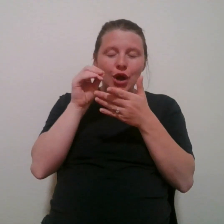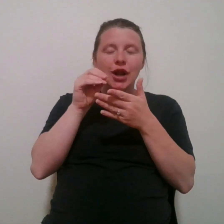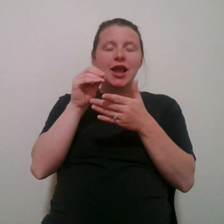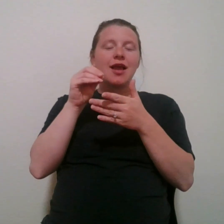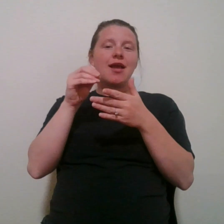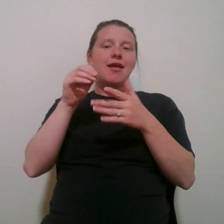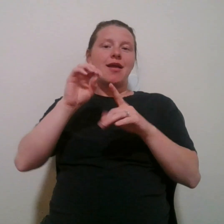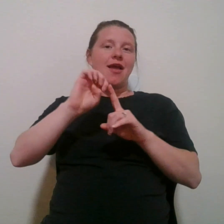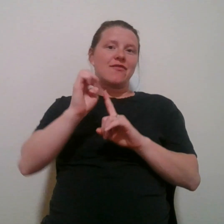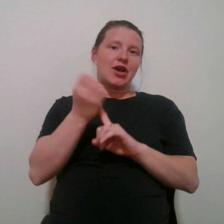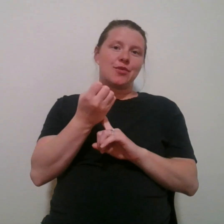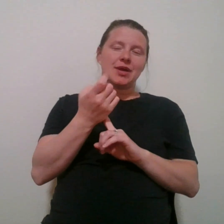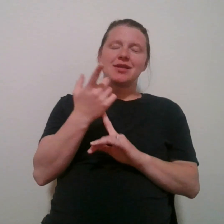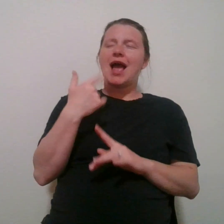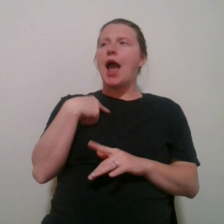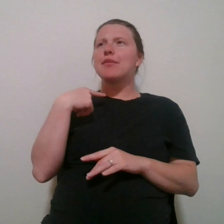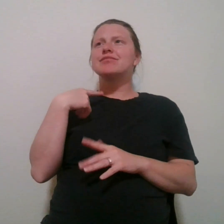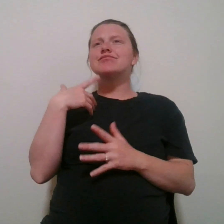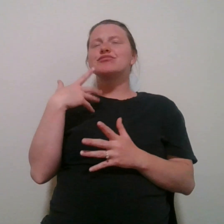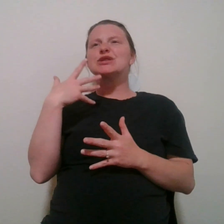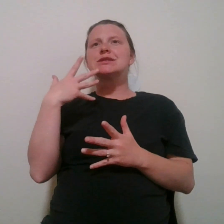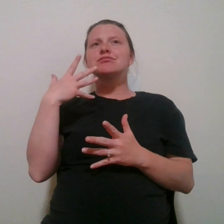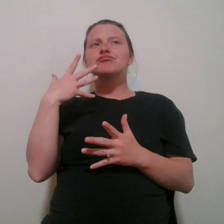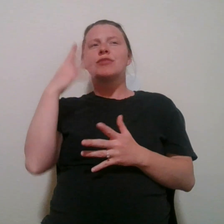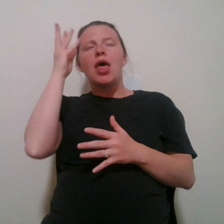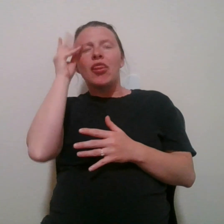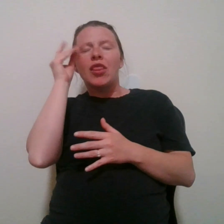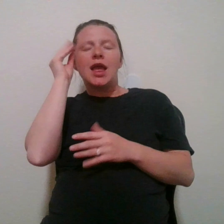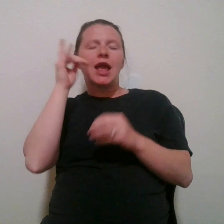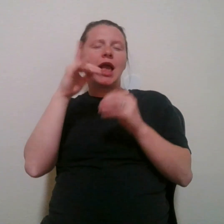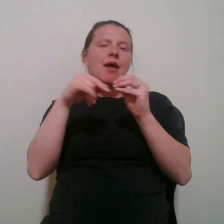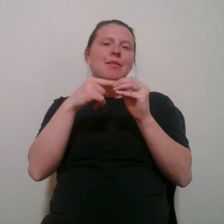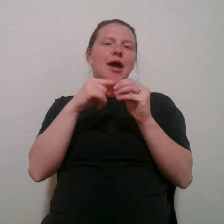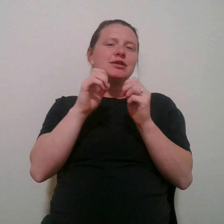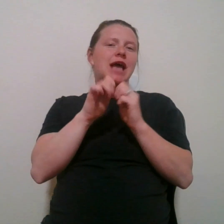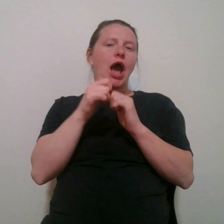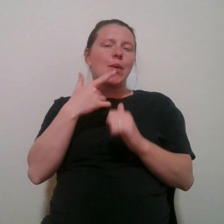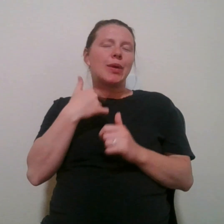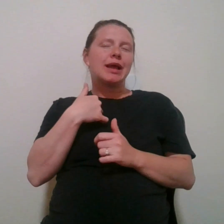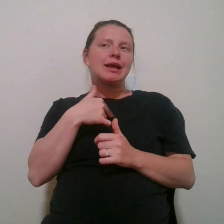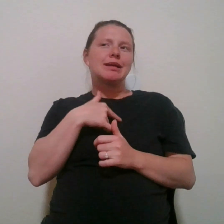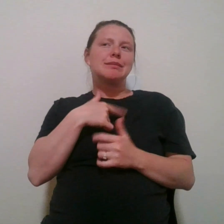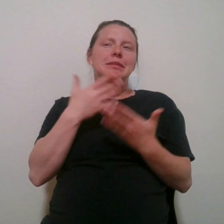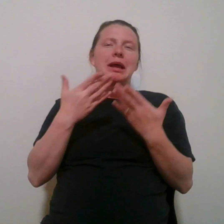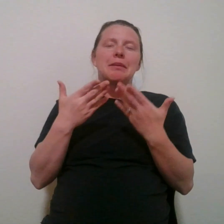about how we might talk to parents and